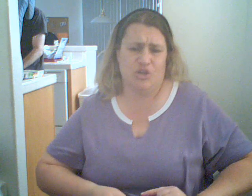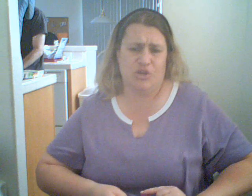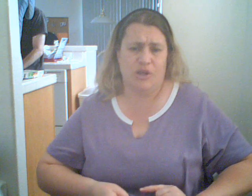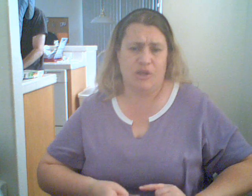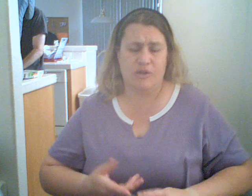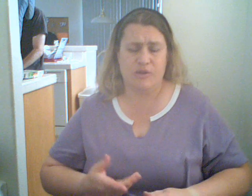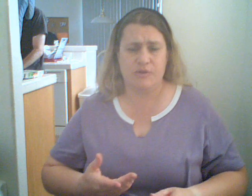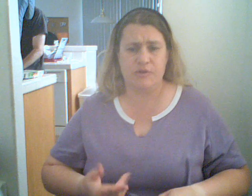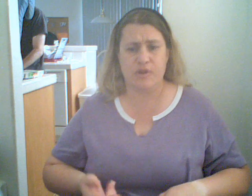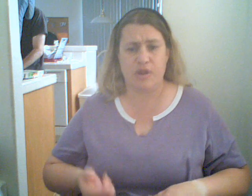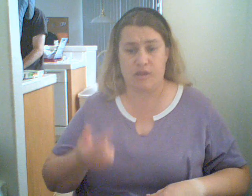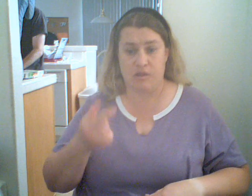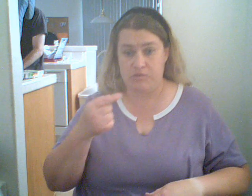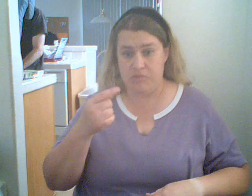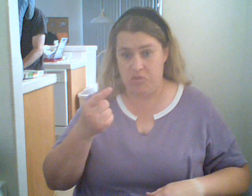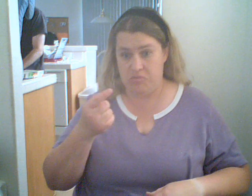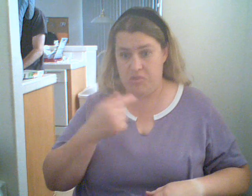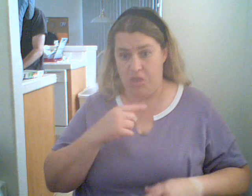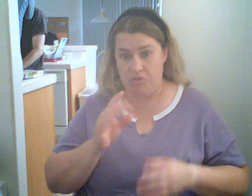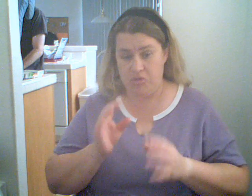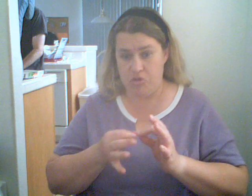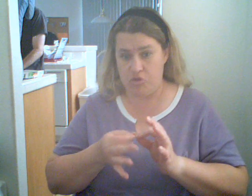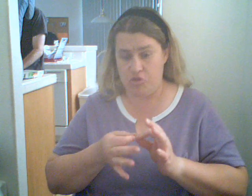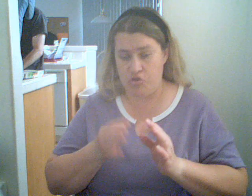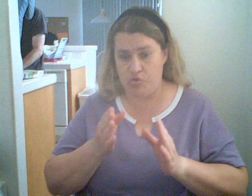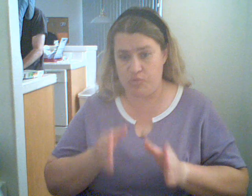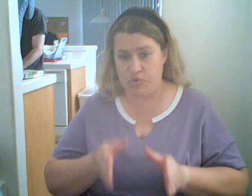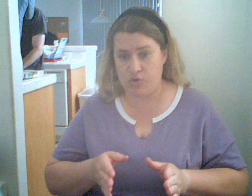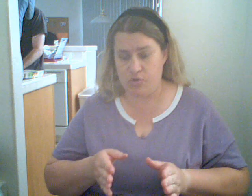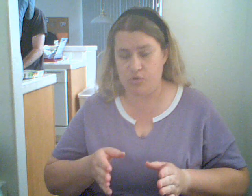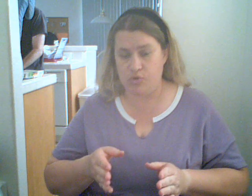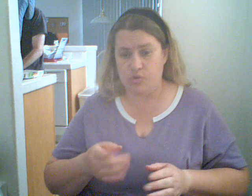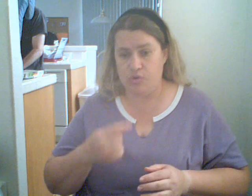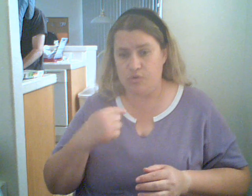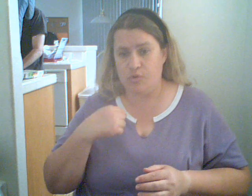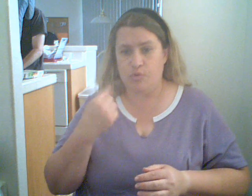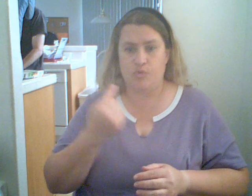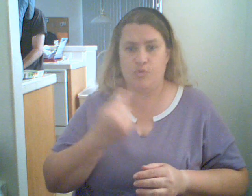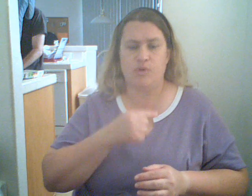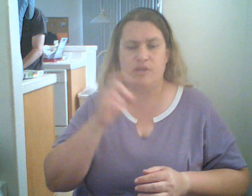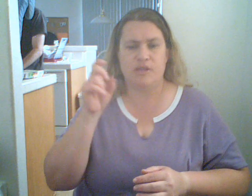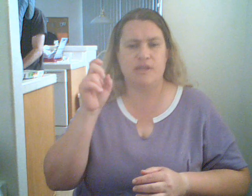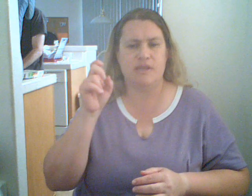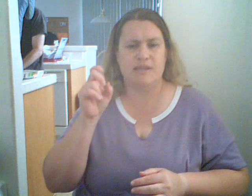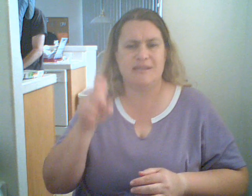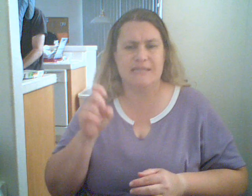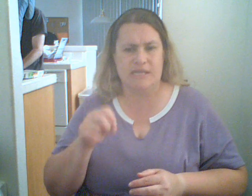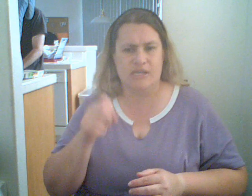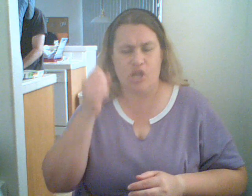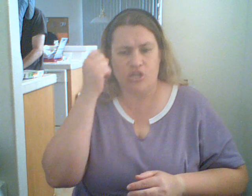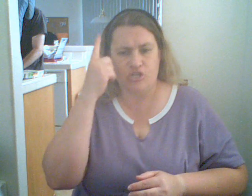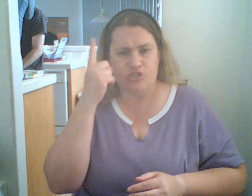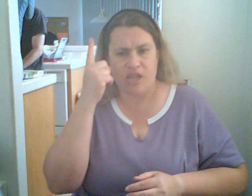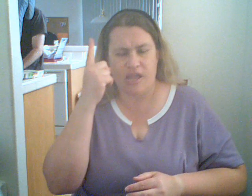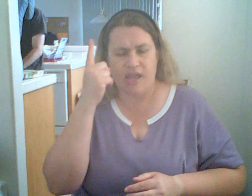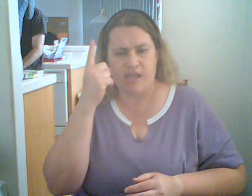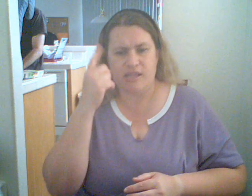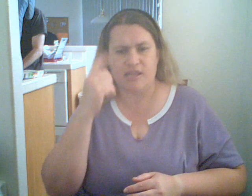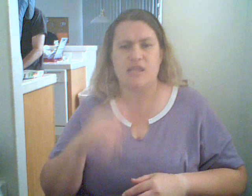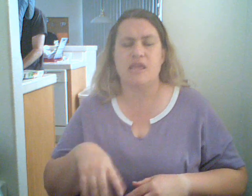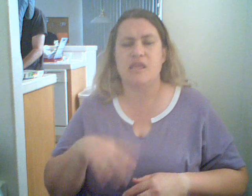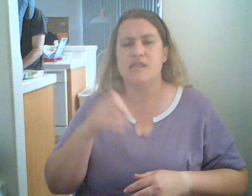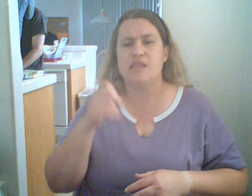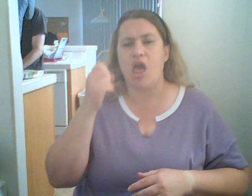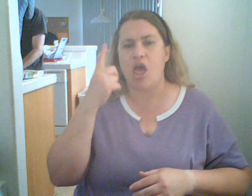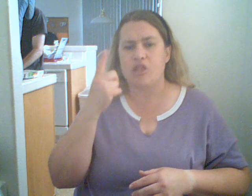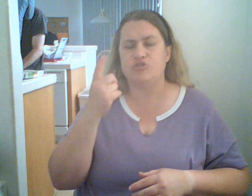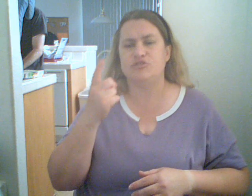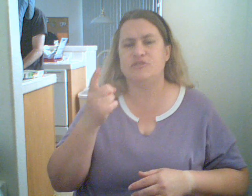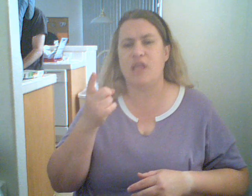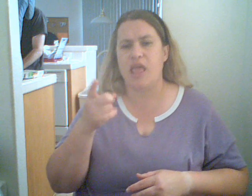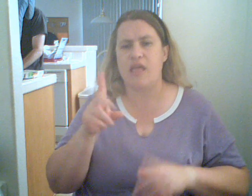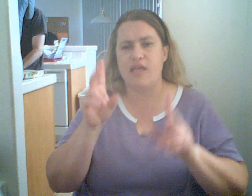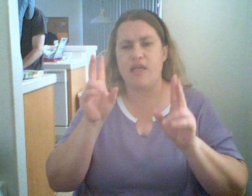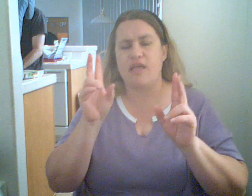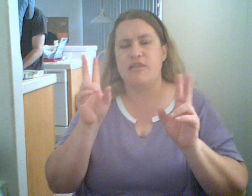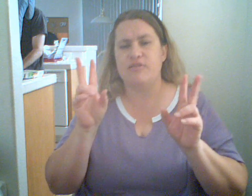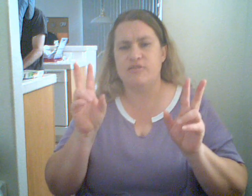as interpreters we need to understand the intent of the message from who it's coming. So if a deaf person